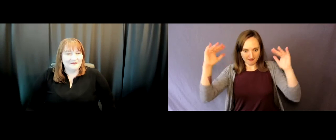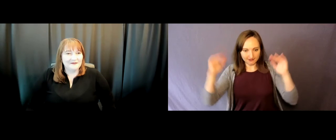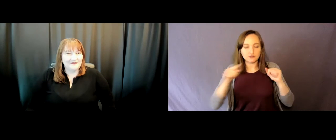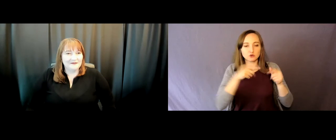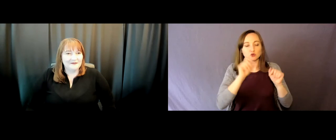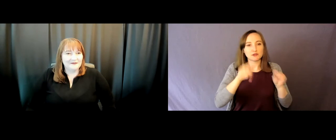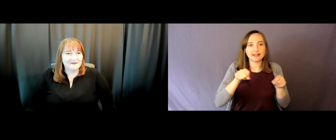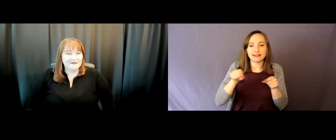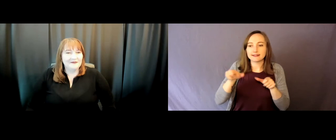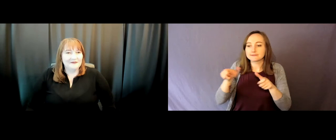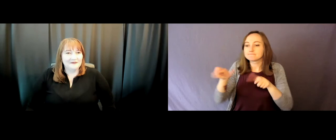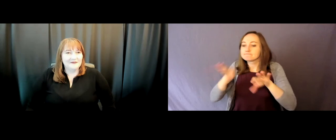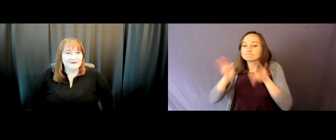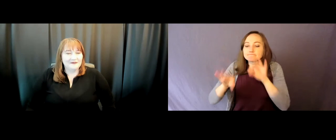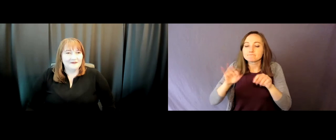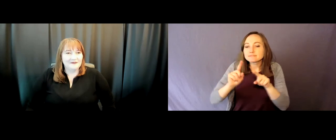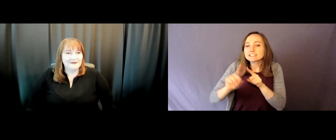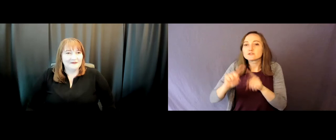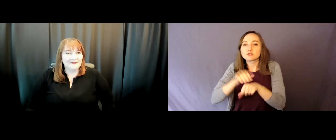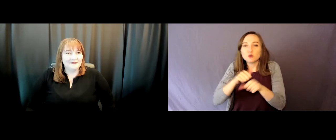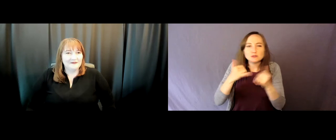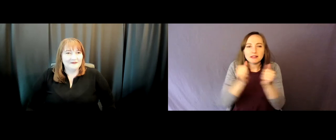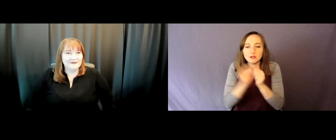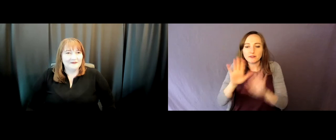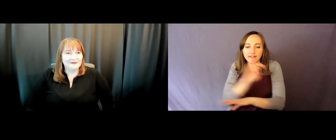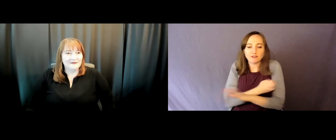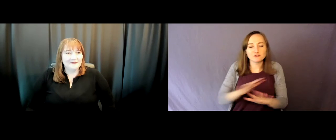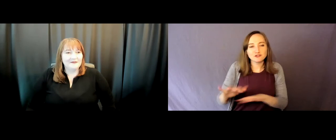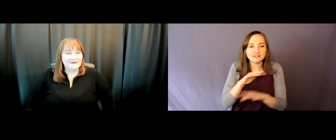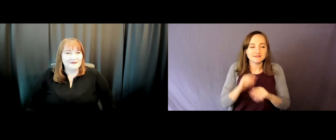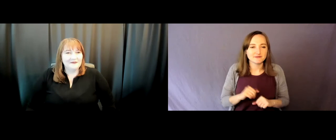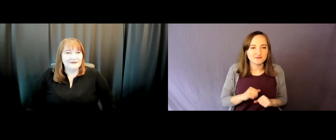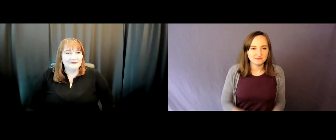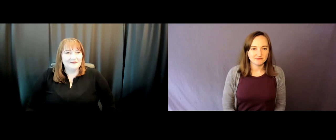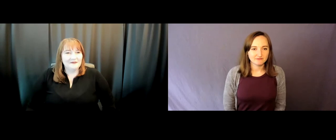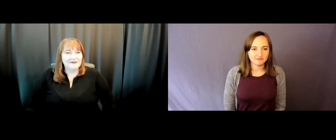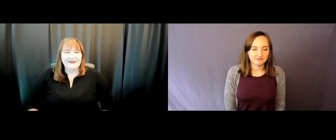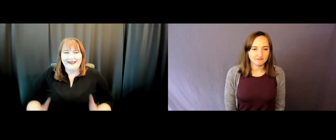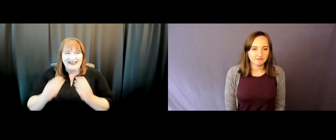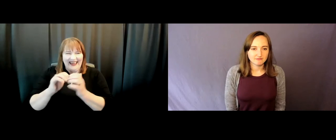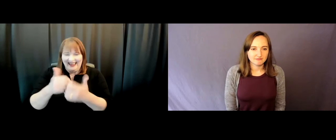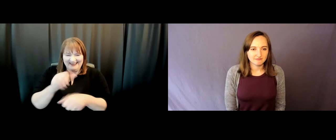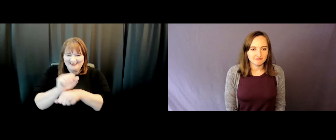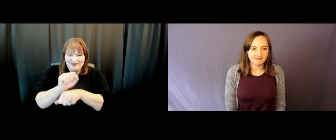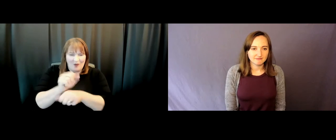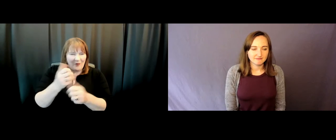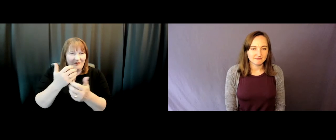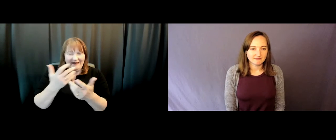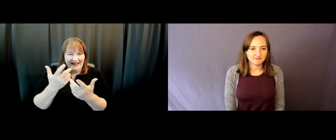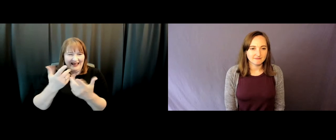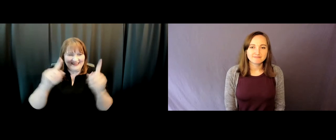can get more advanced stones and start playing around with them too. Okay. How do the stones work? I guess I've never